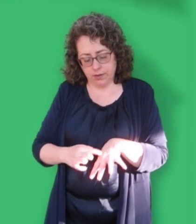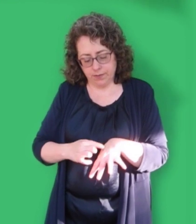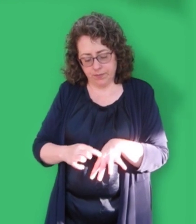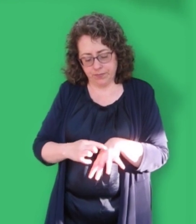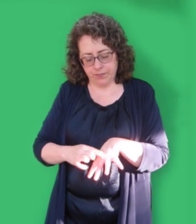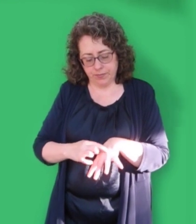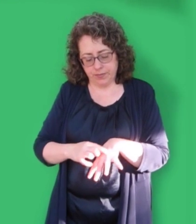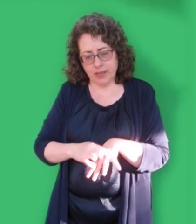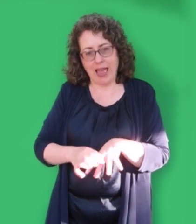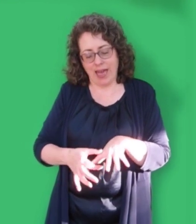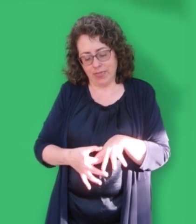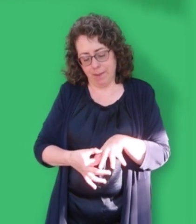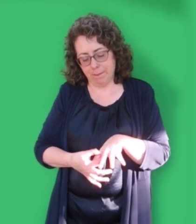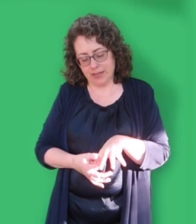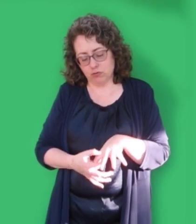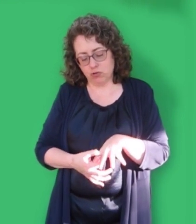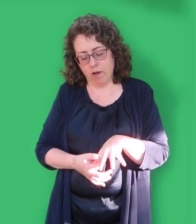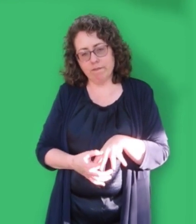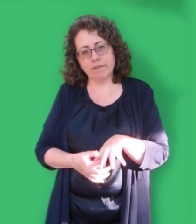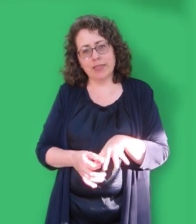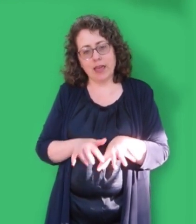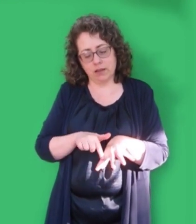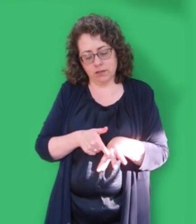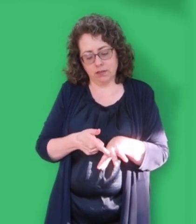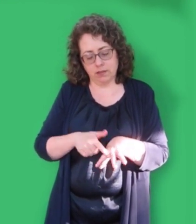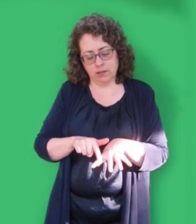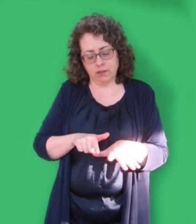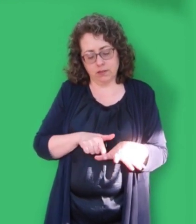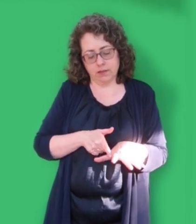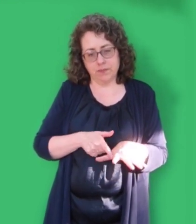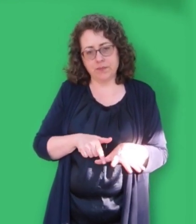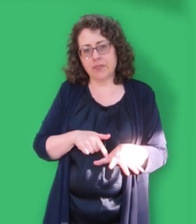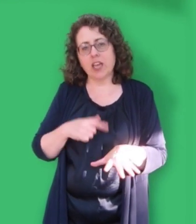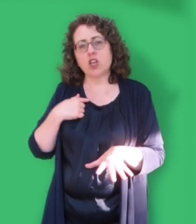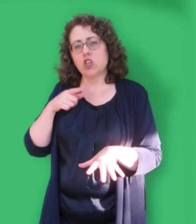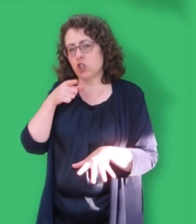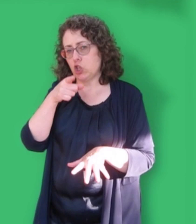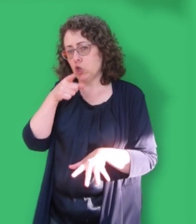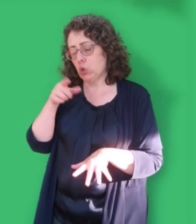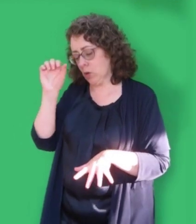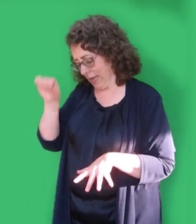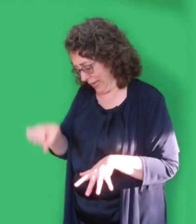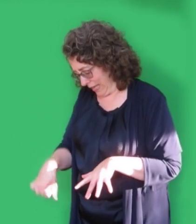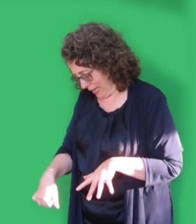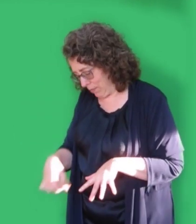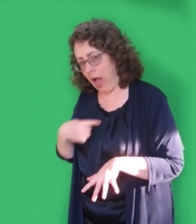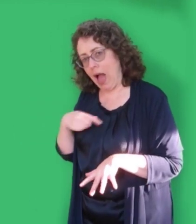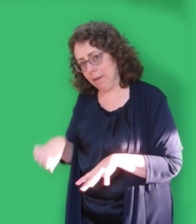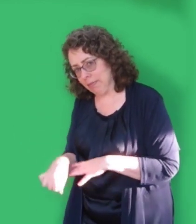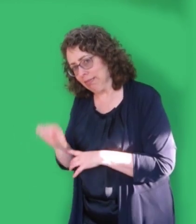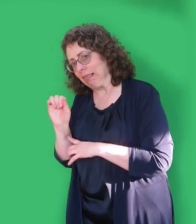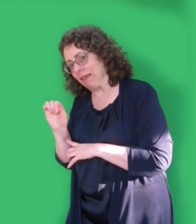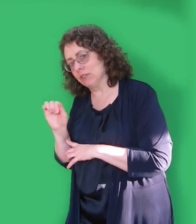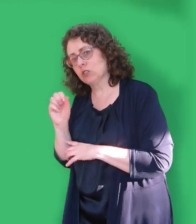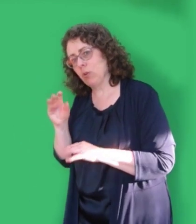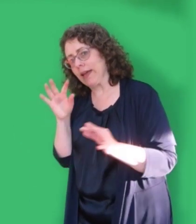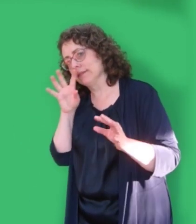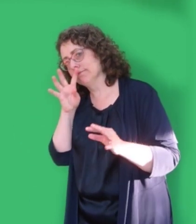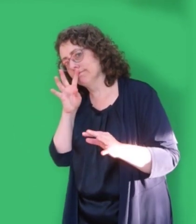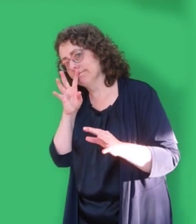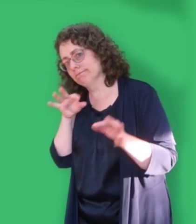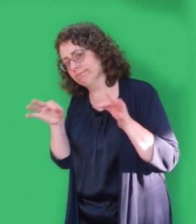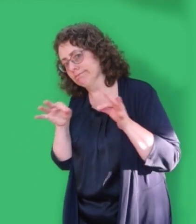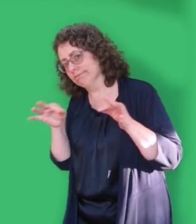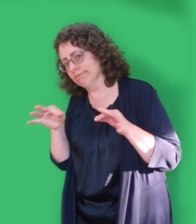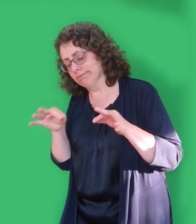off the gullies of the hands. So keep your head relaxed. I'm just lifting up to talk. And massage these hand gates between the long